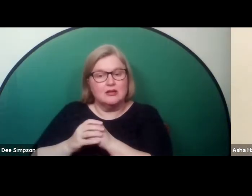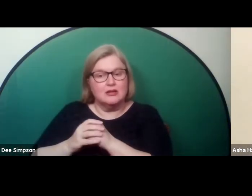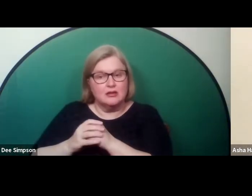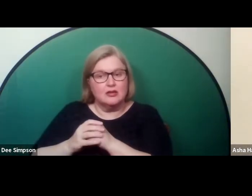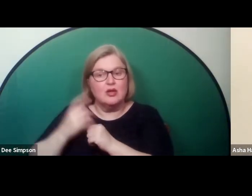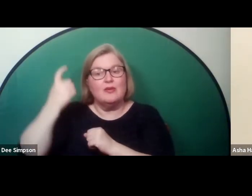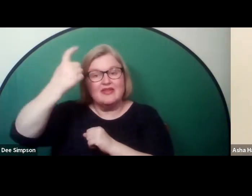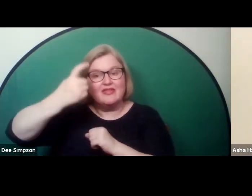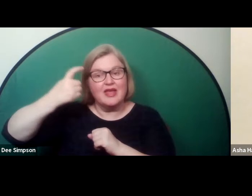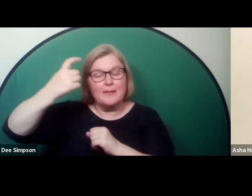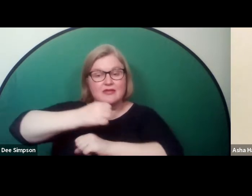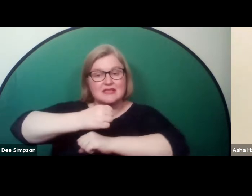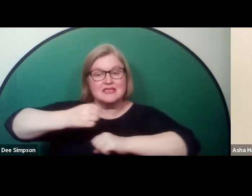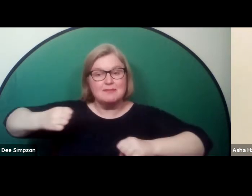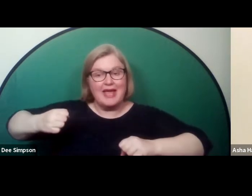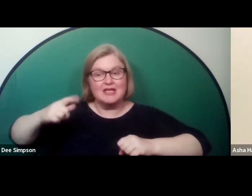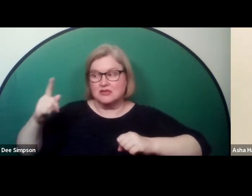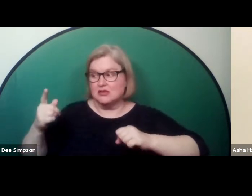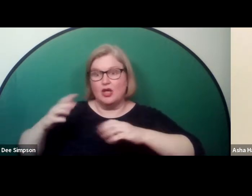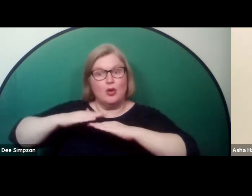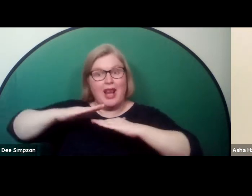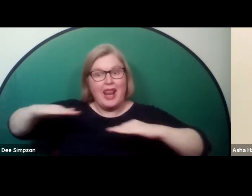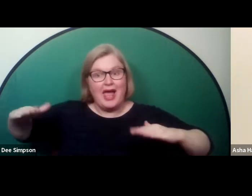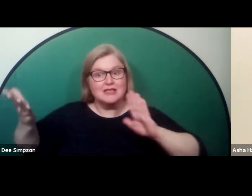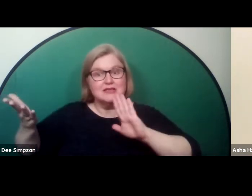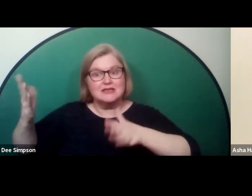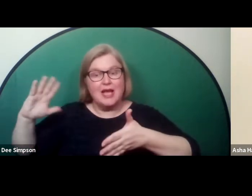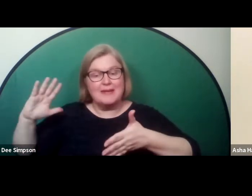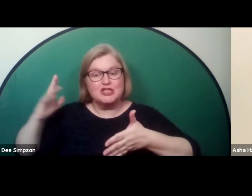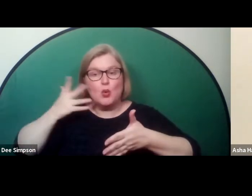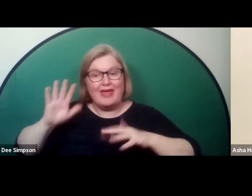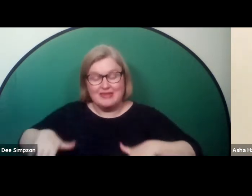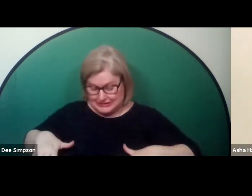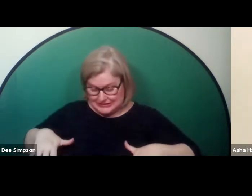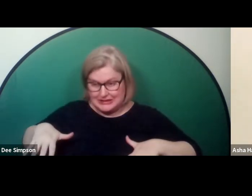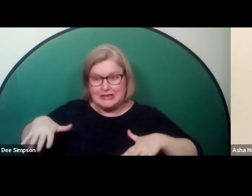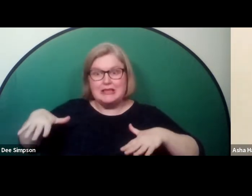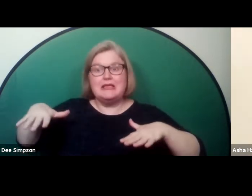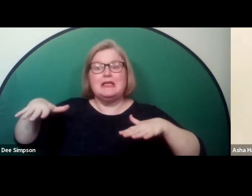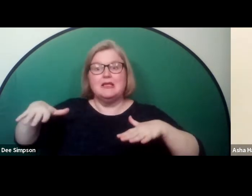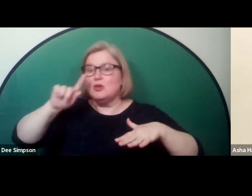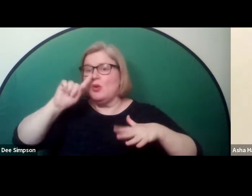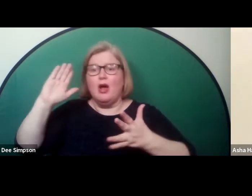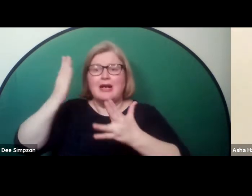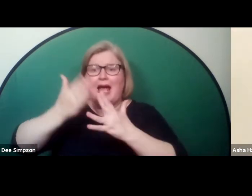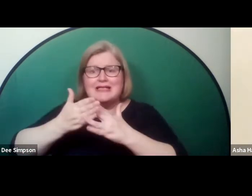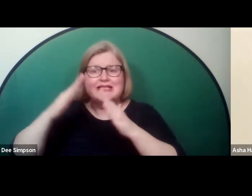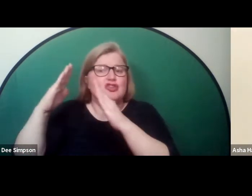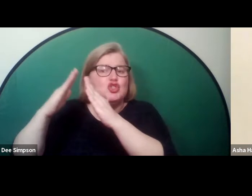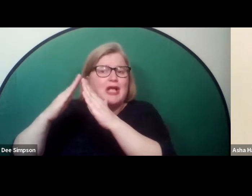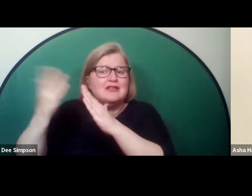erosion space. So finally, when the sea comes up, you cannot access them. So,